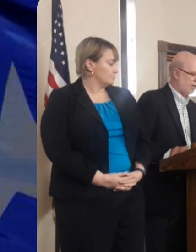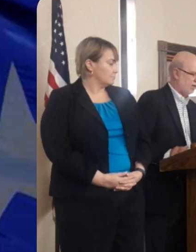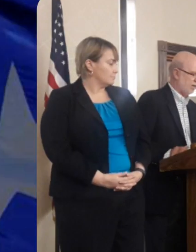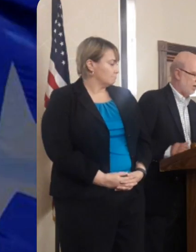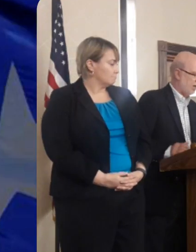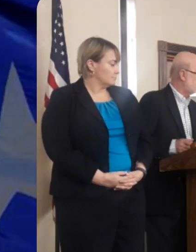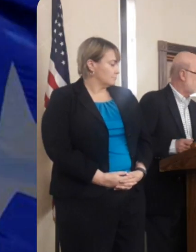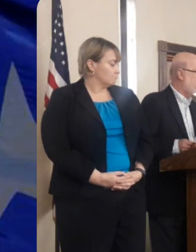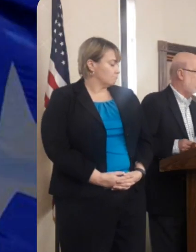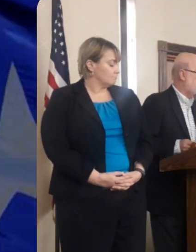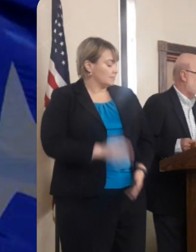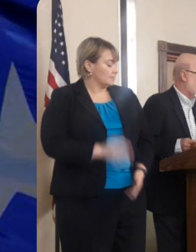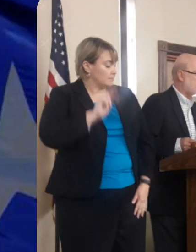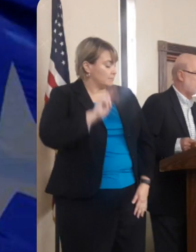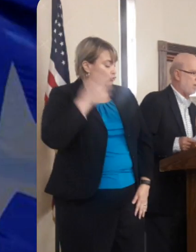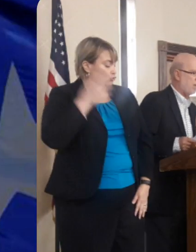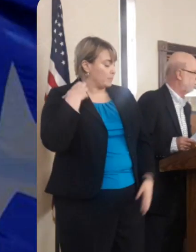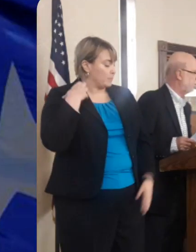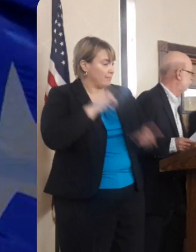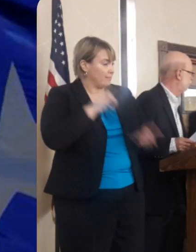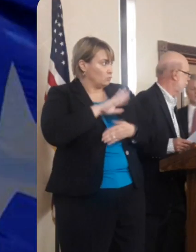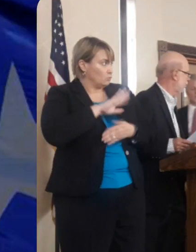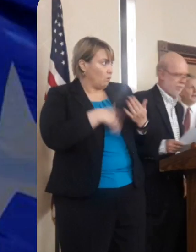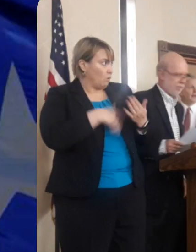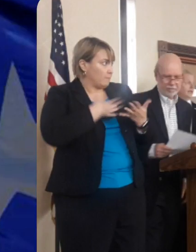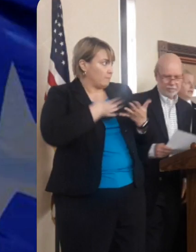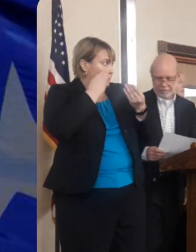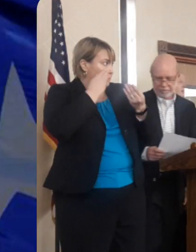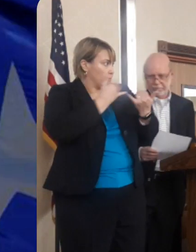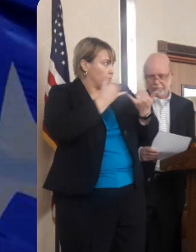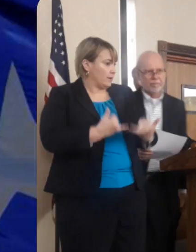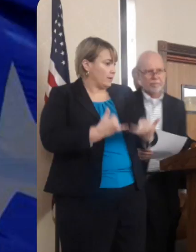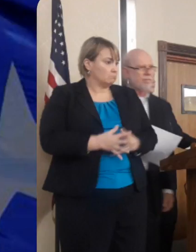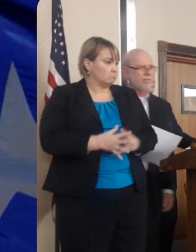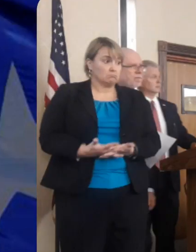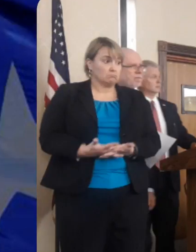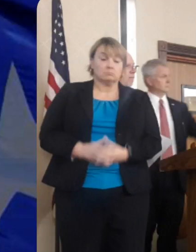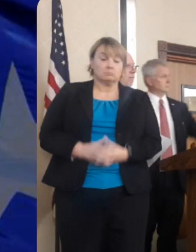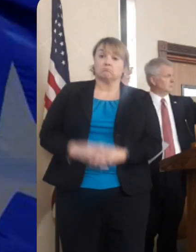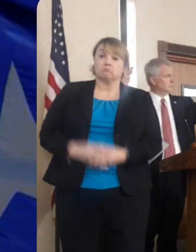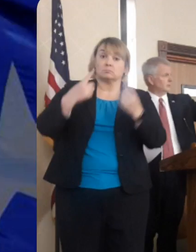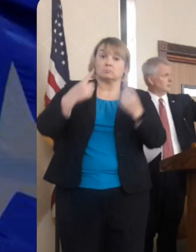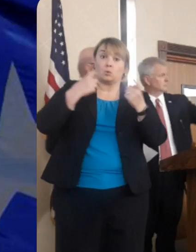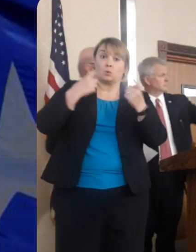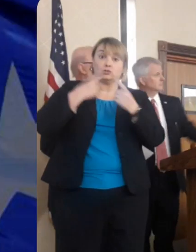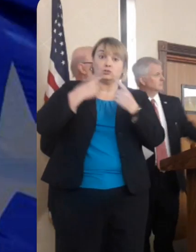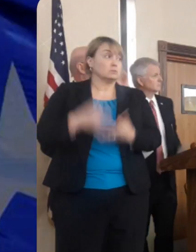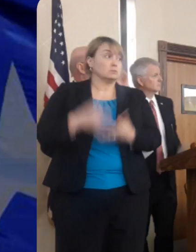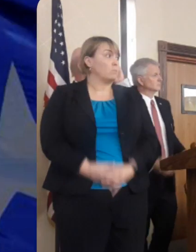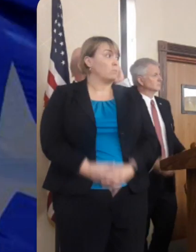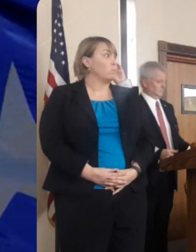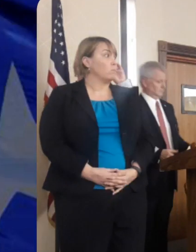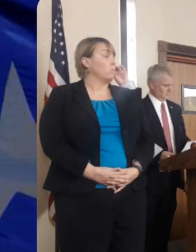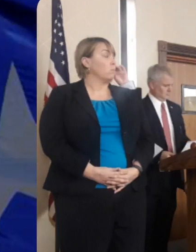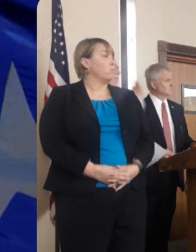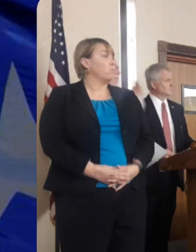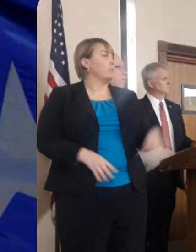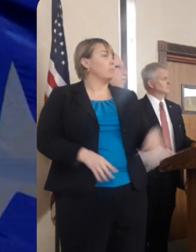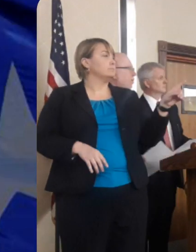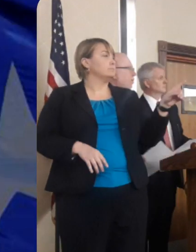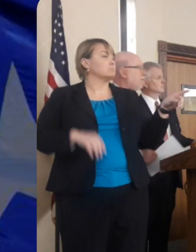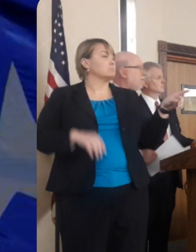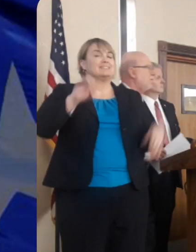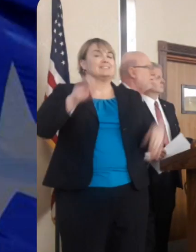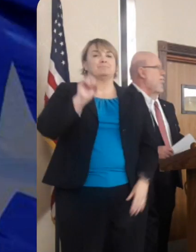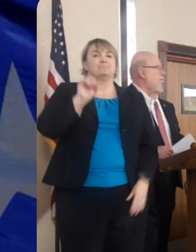is all I have to report this time. Any questions for? President Dahl, SD6, could you just speak to the balance